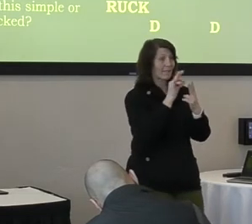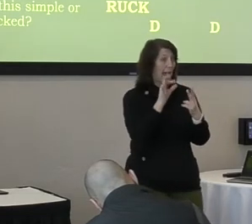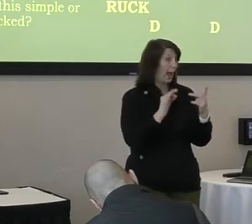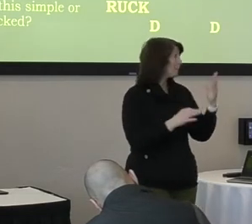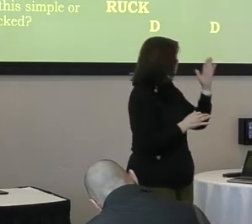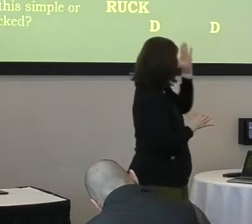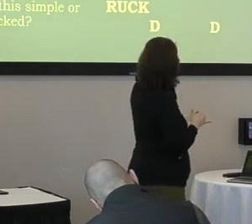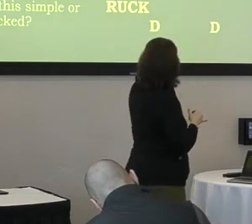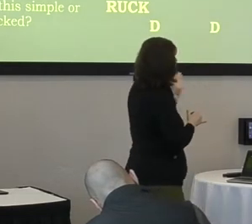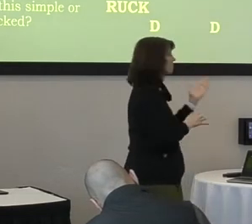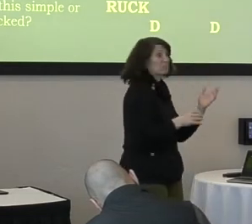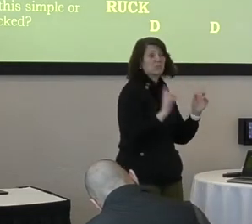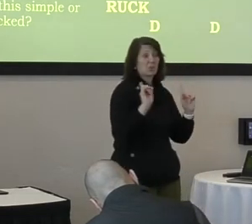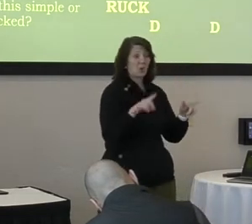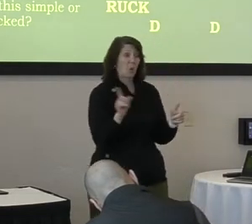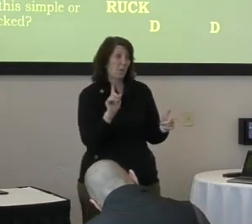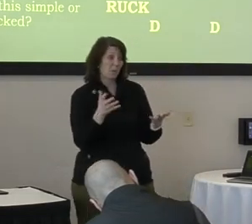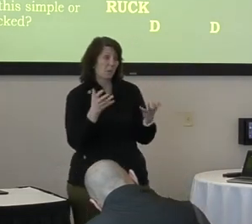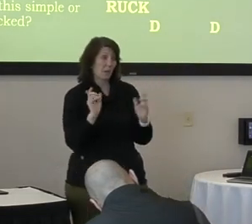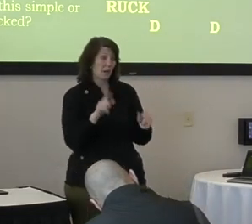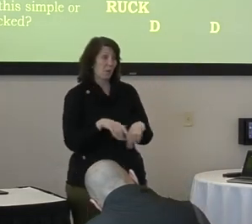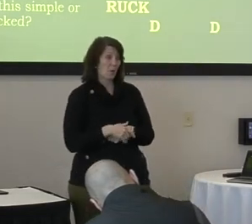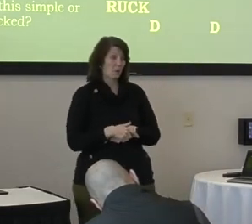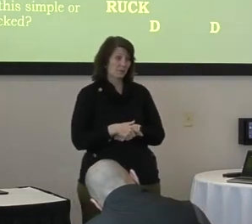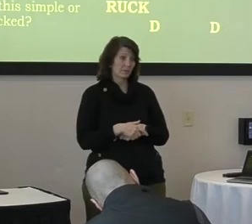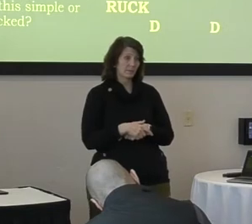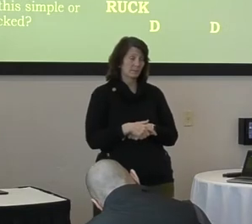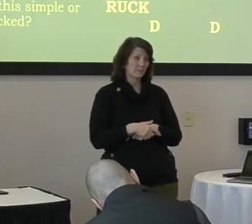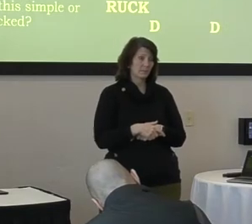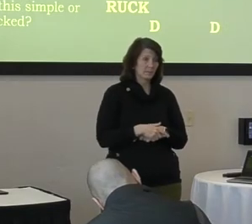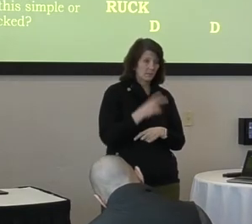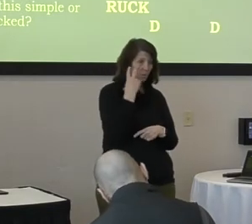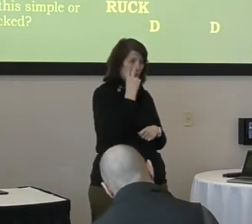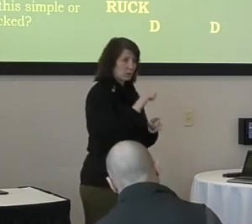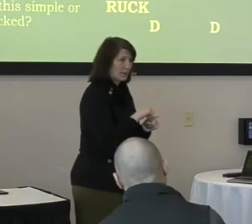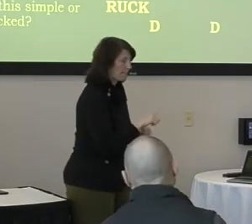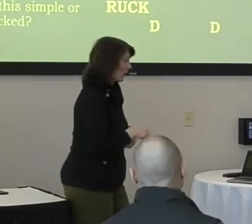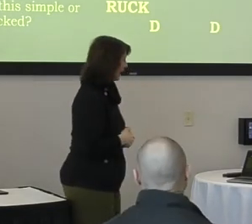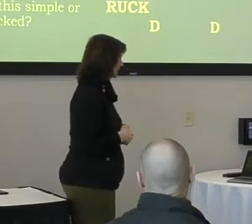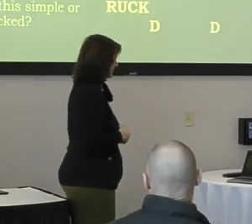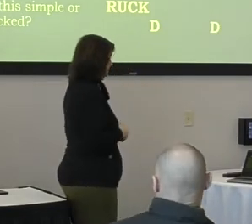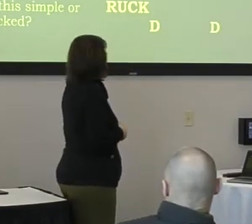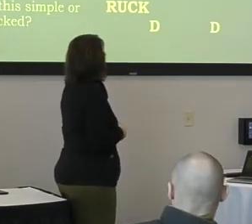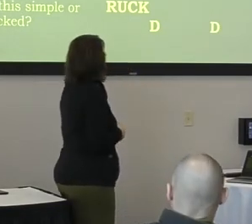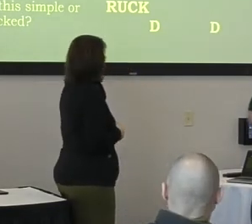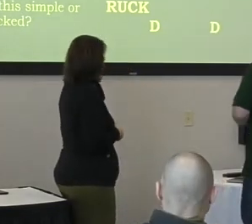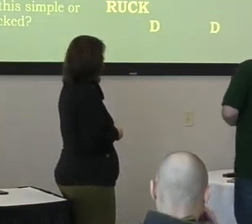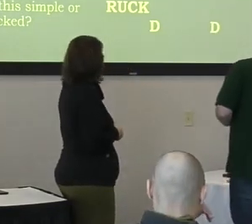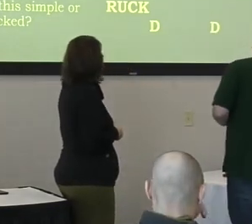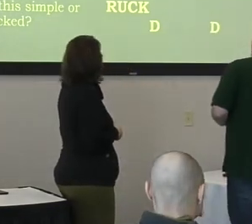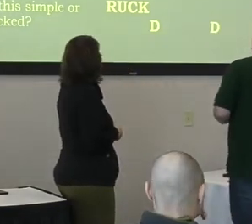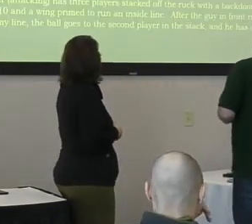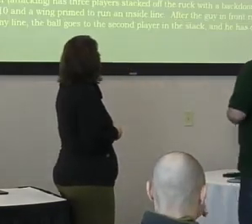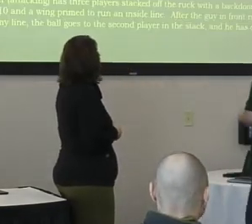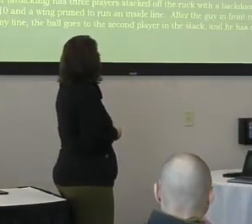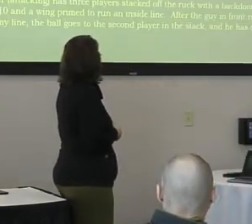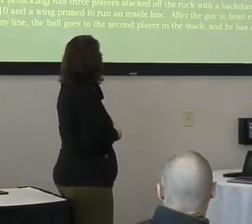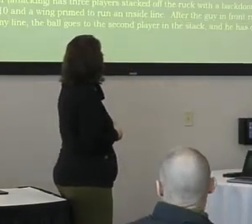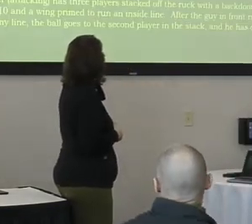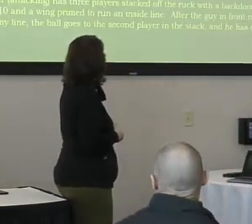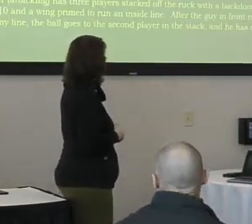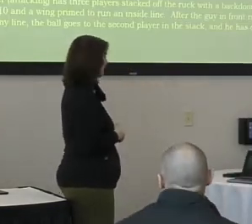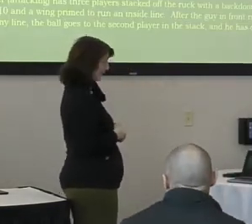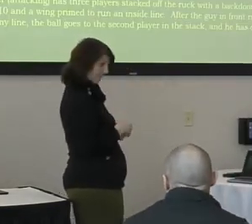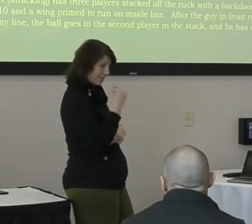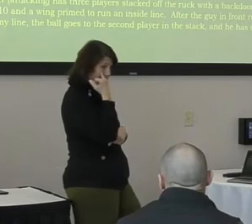options to go where we want to go. So let's look at this in practice. All right.